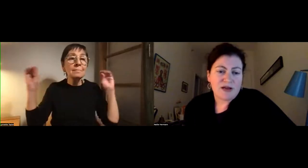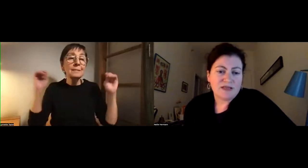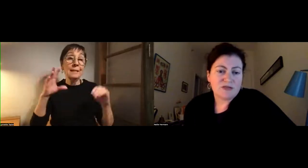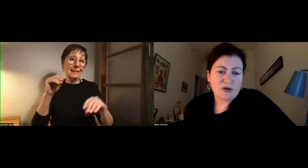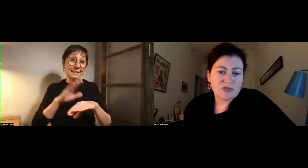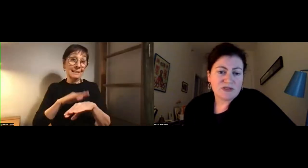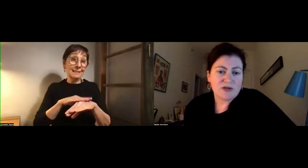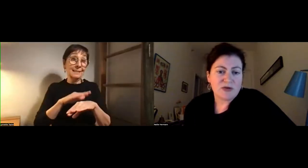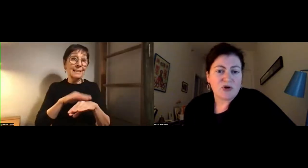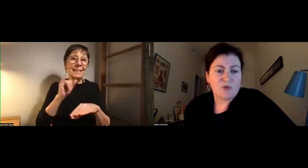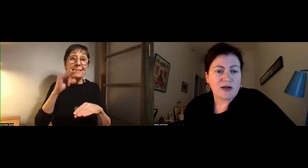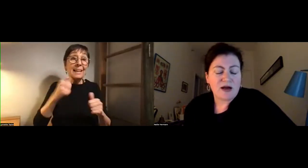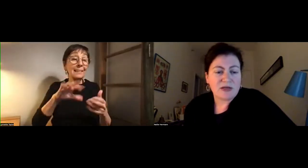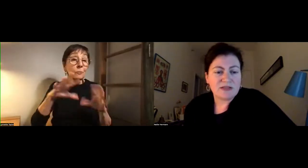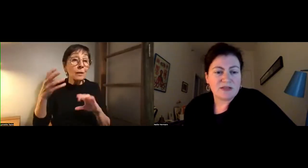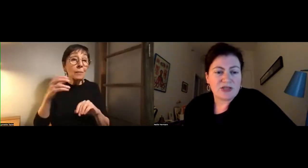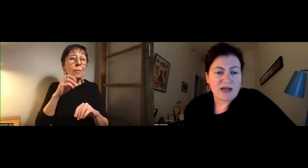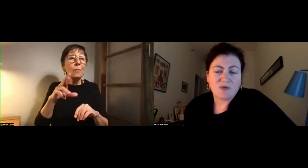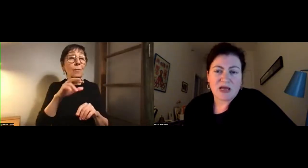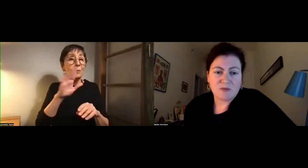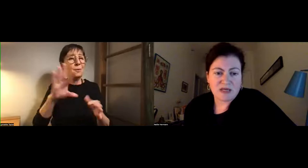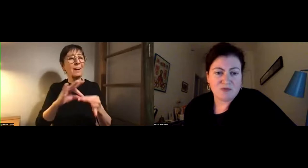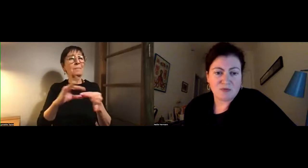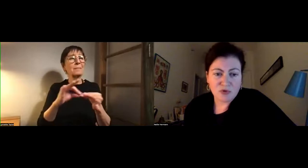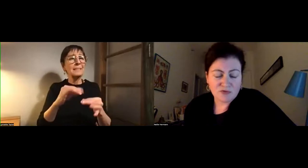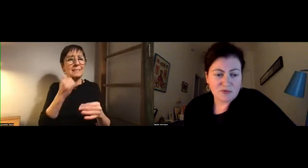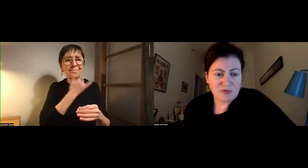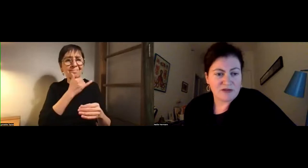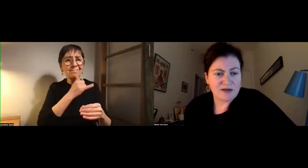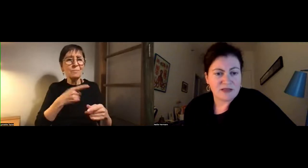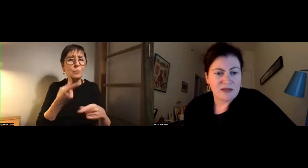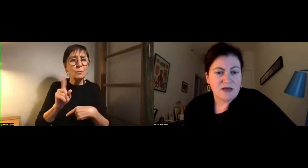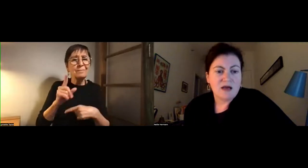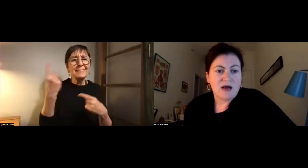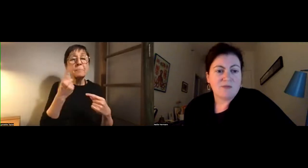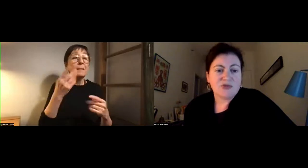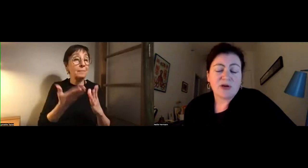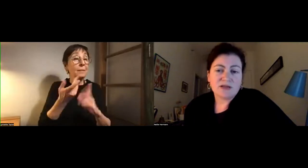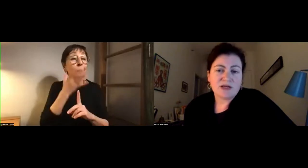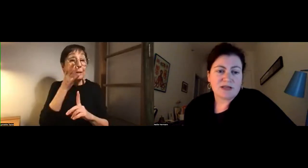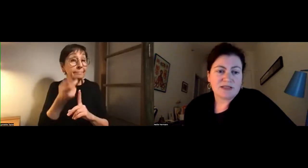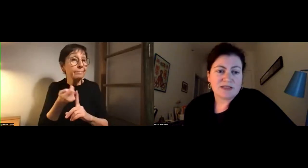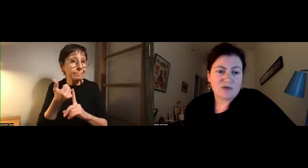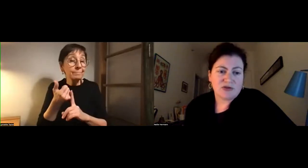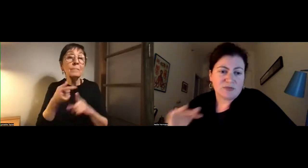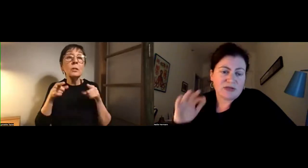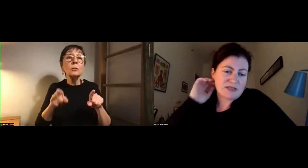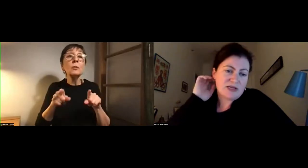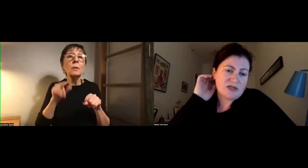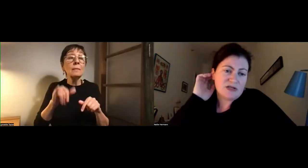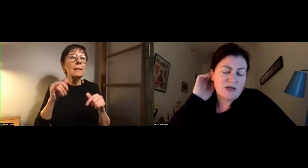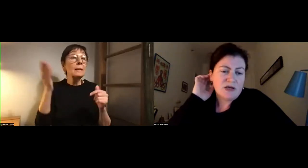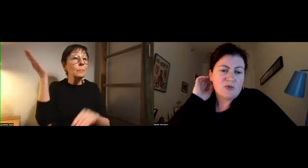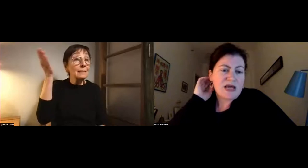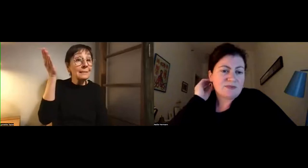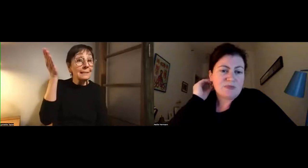there are any disruptions or inappropriate comments in the chat, you may be removed from the event. During the talk itself, during the